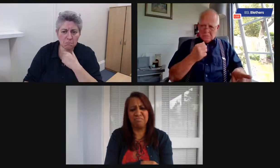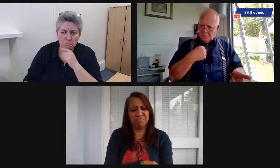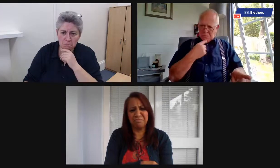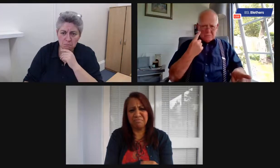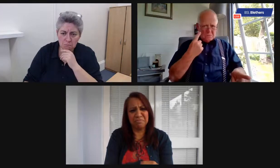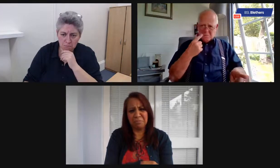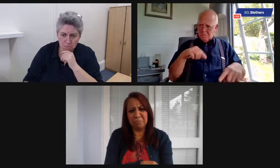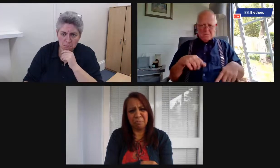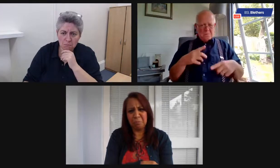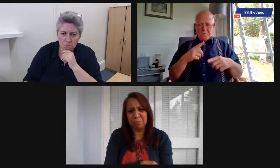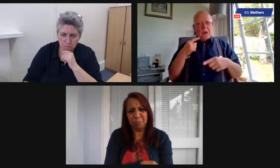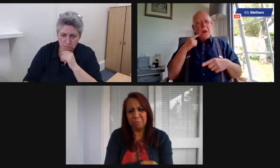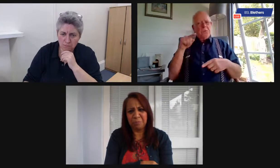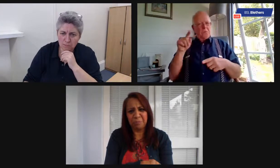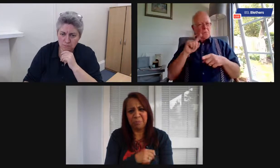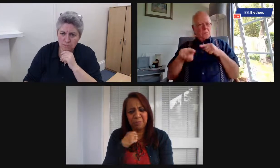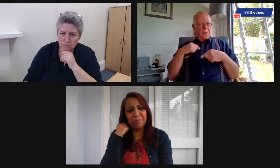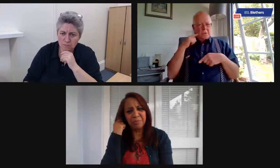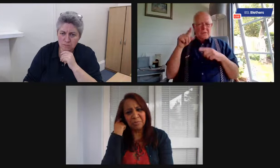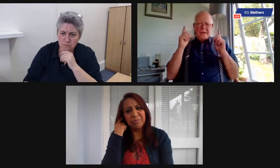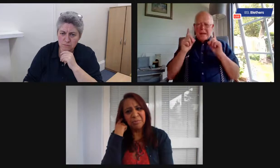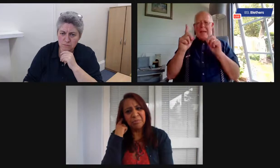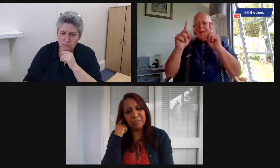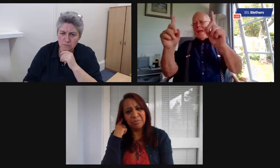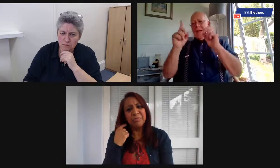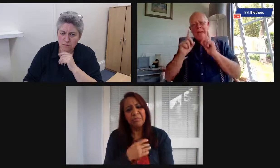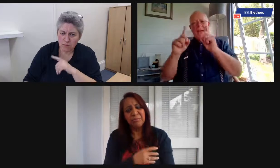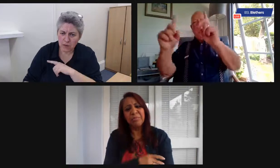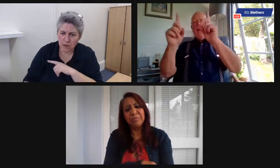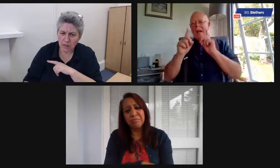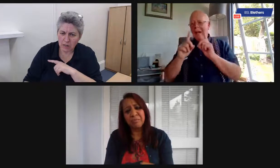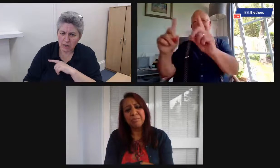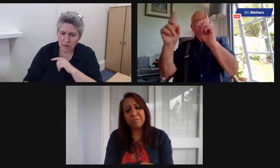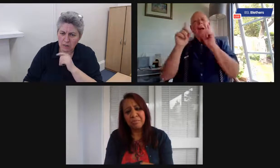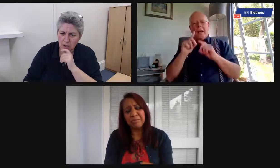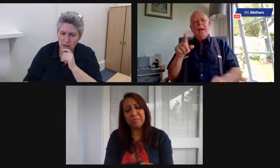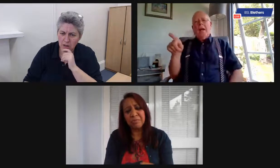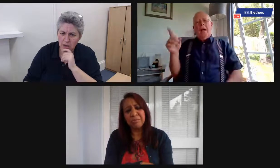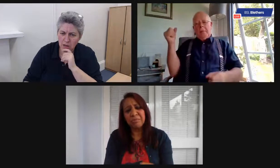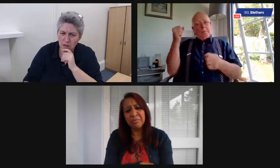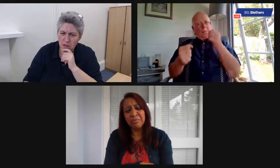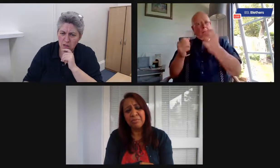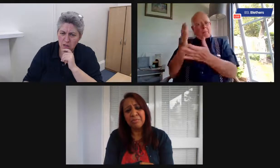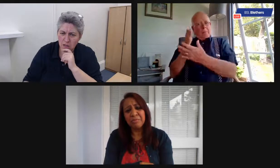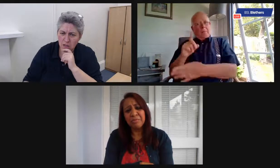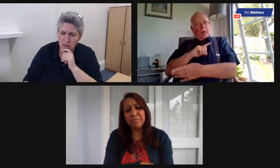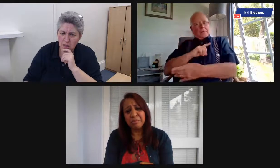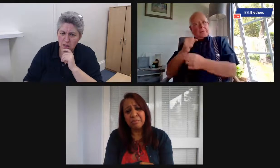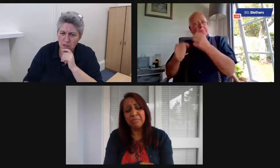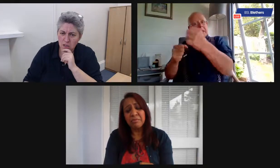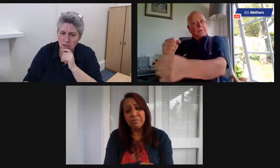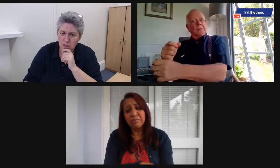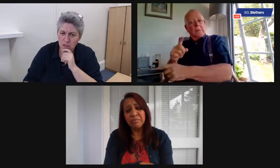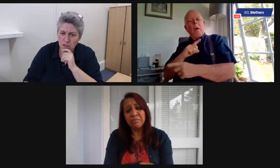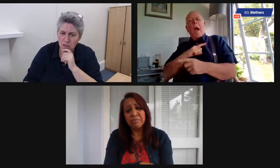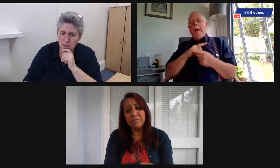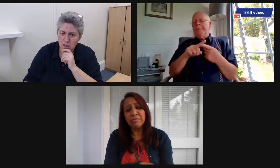the north. I don't think Okay. they're very common in Scotland, but you'll find them lining all the streets in London.